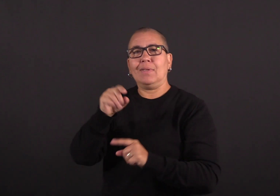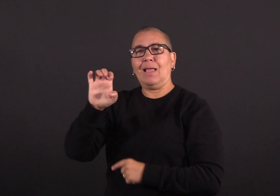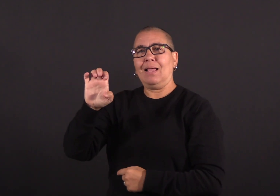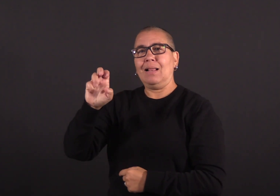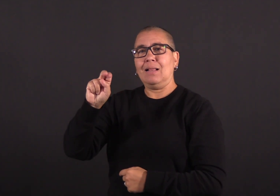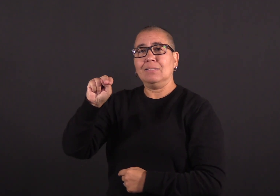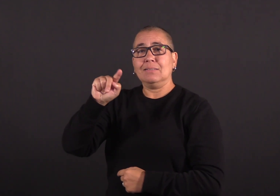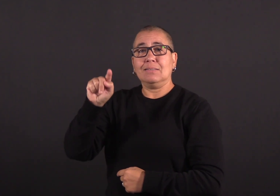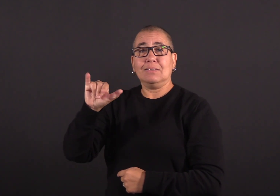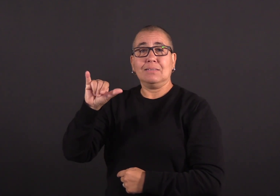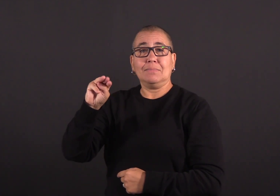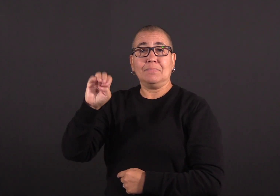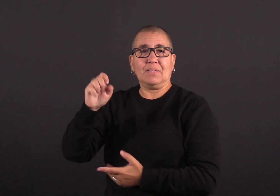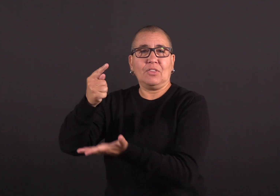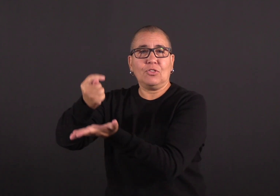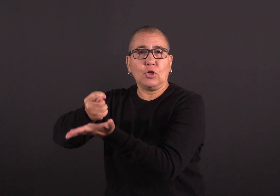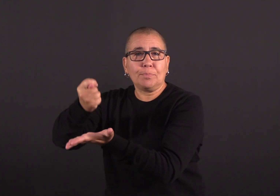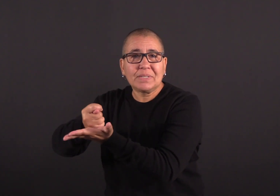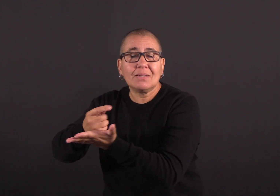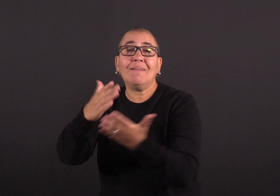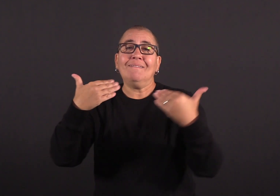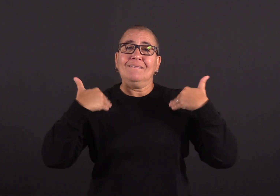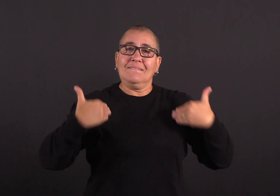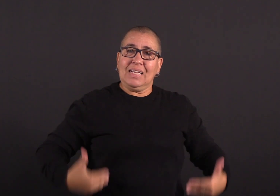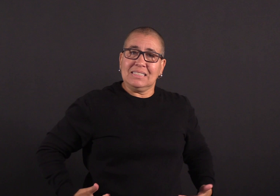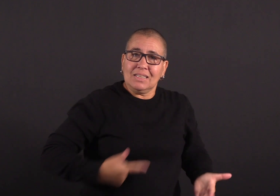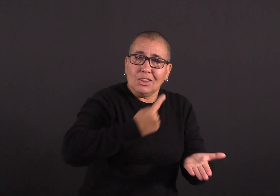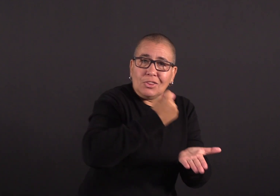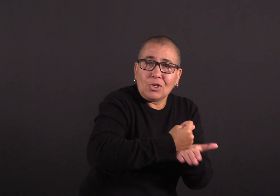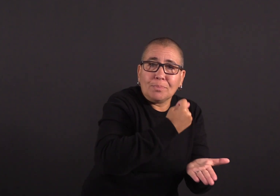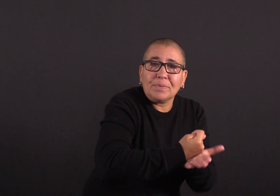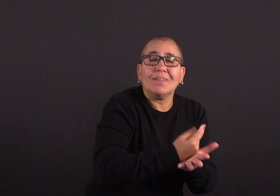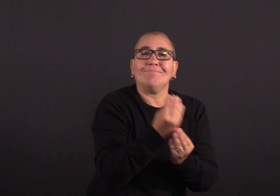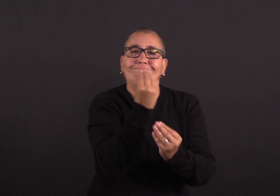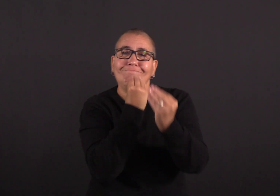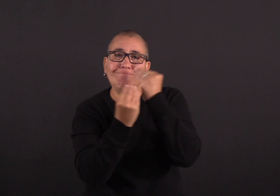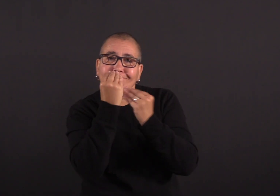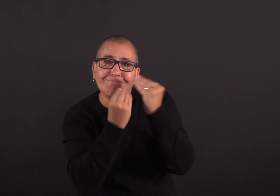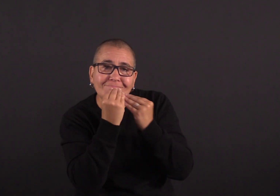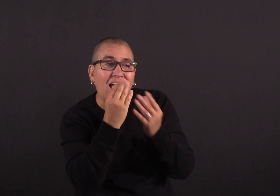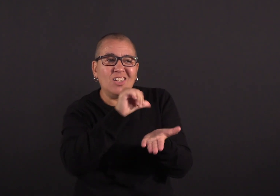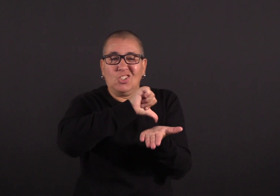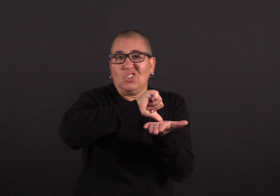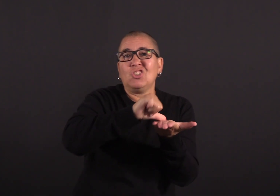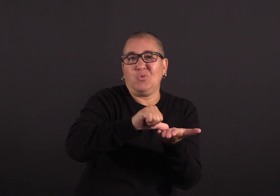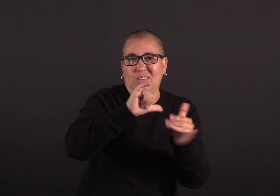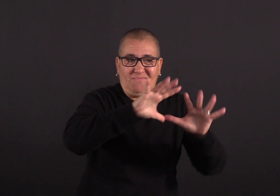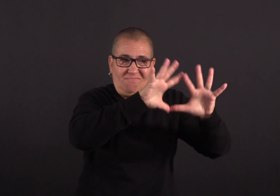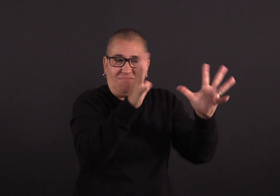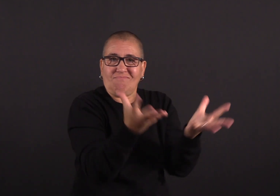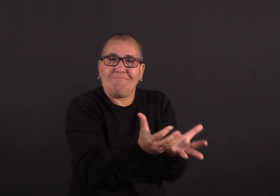therapy, physical therapy, dietary changes, and surgeries.